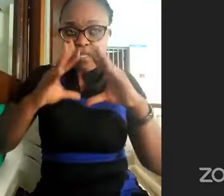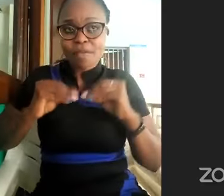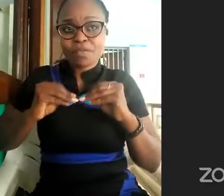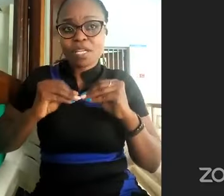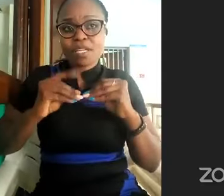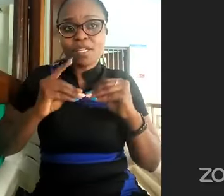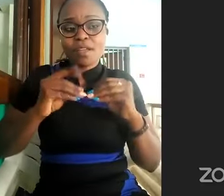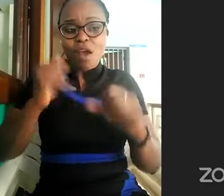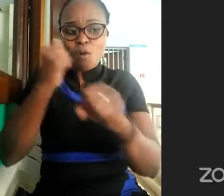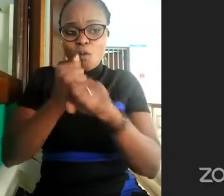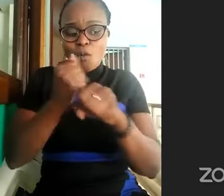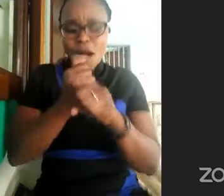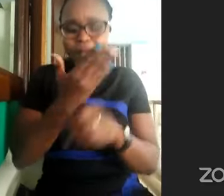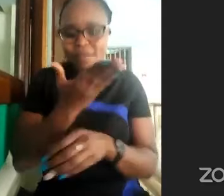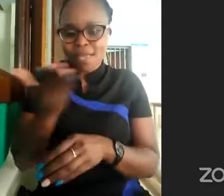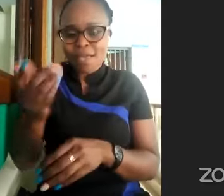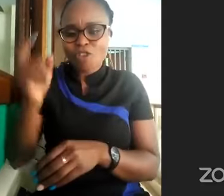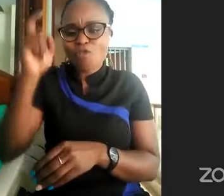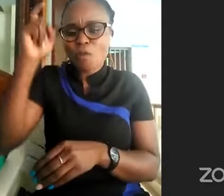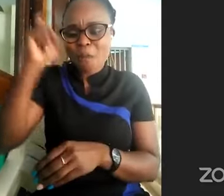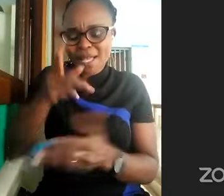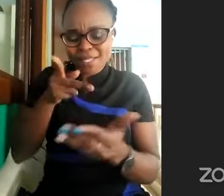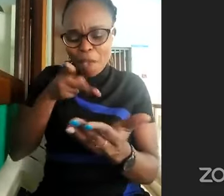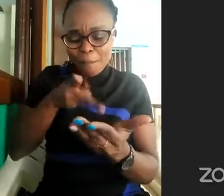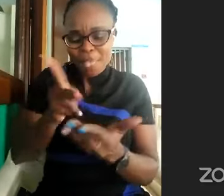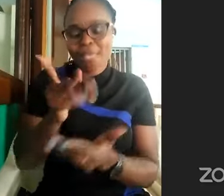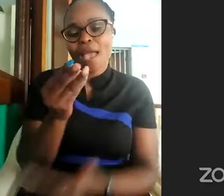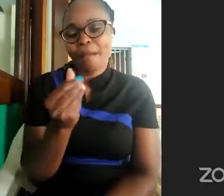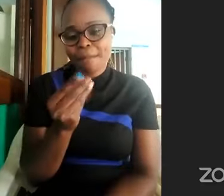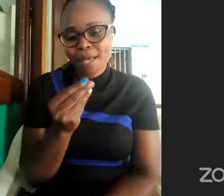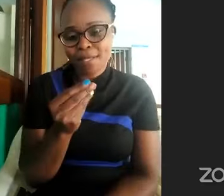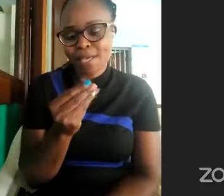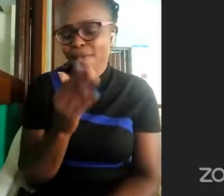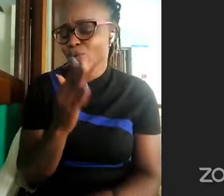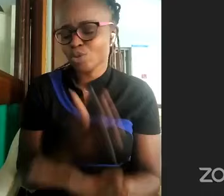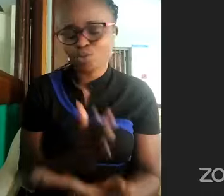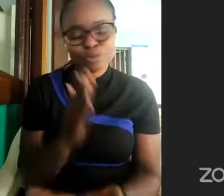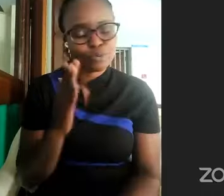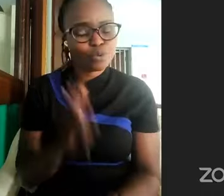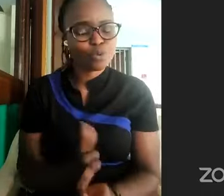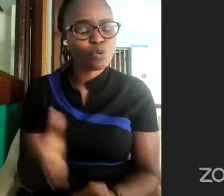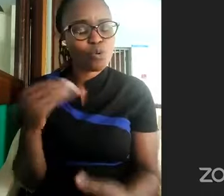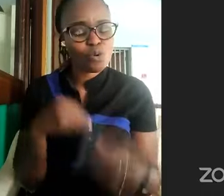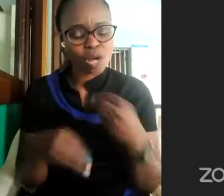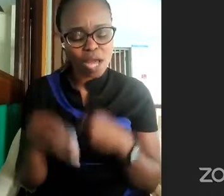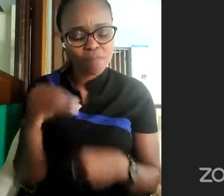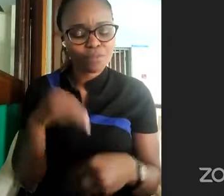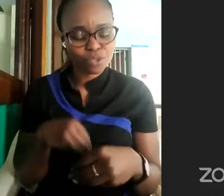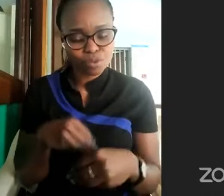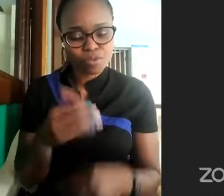you have to part with something small. And this is corruption of the highest order, and we have not been able to